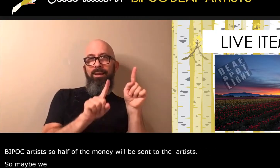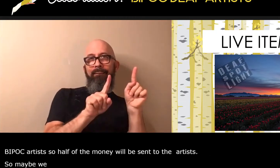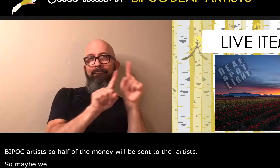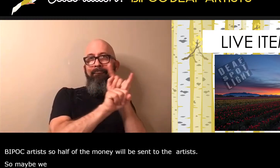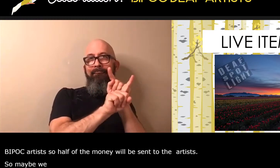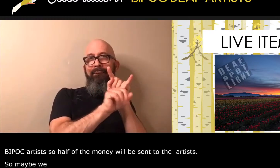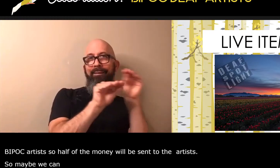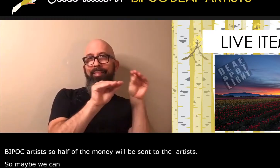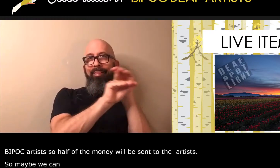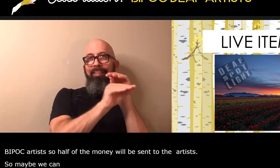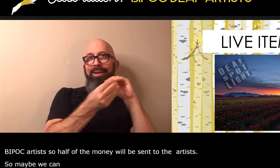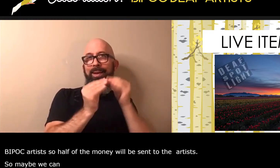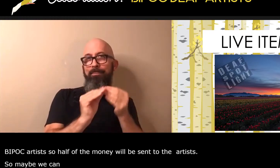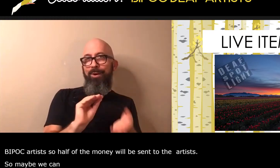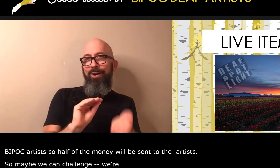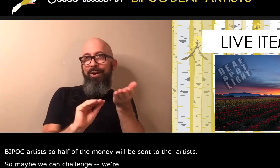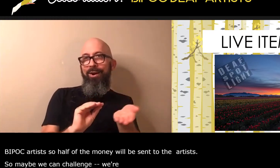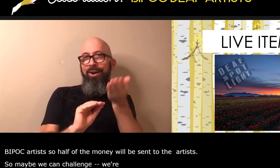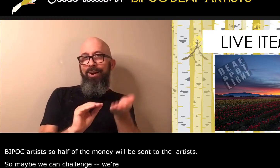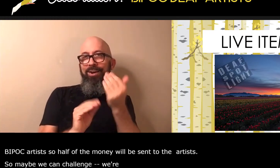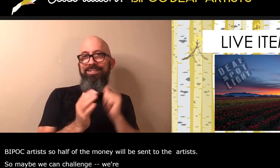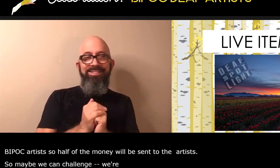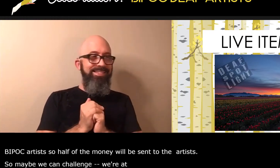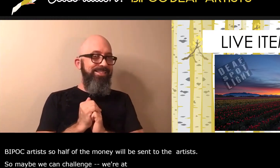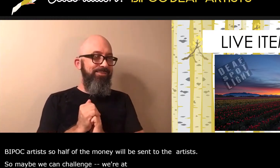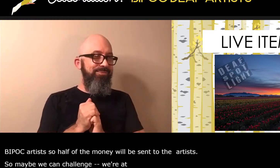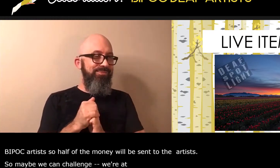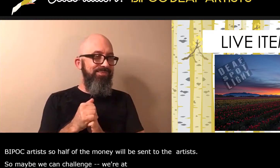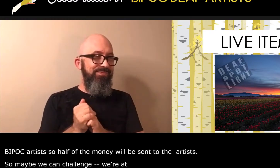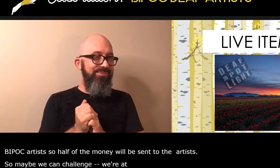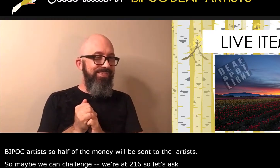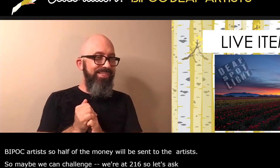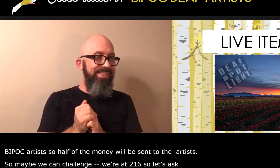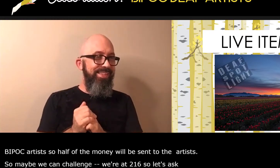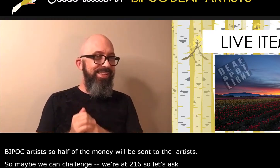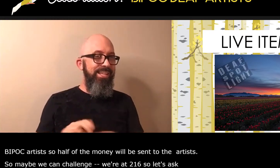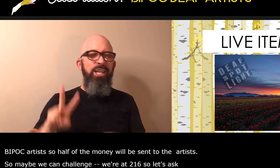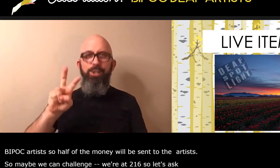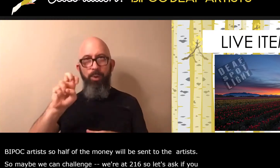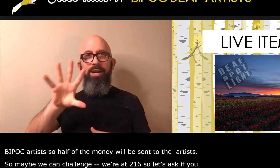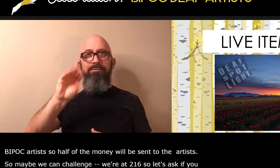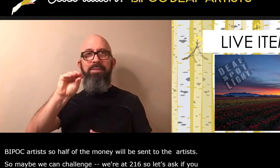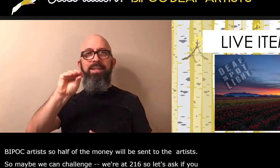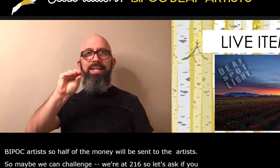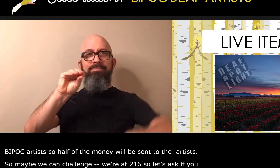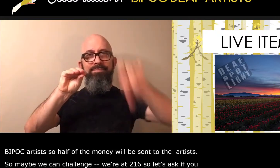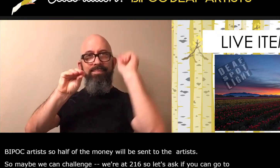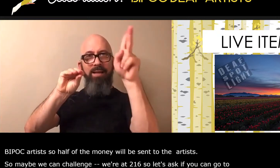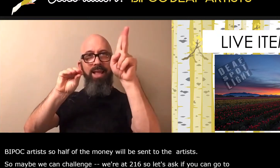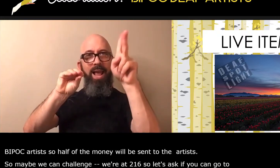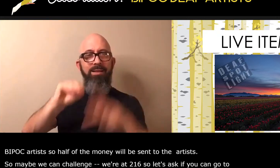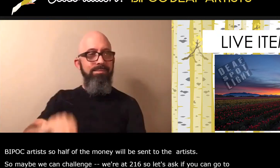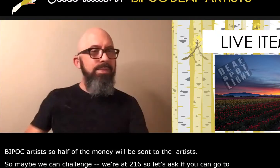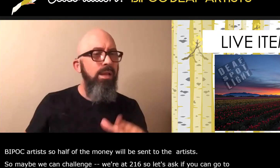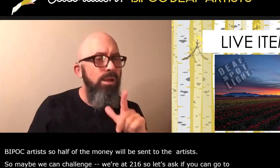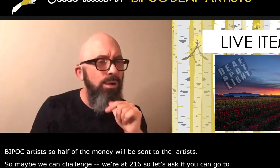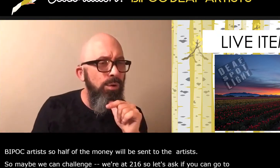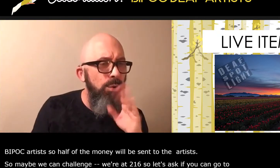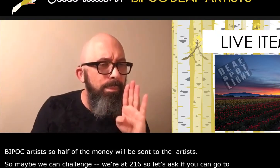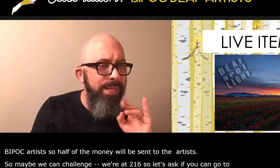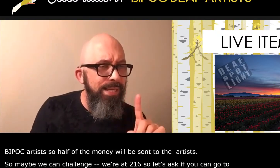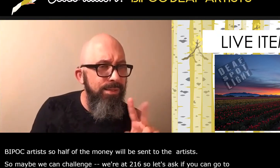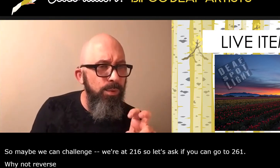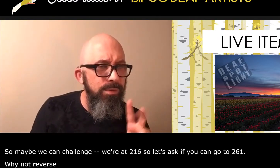we're at 216. So let's ask if you can go to 261. Why not just reverse some of these digits? We've made